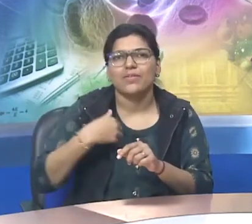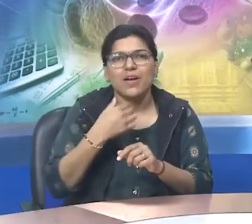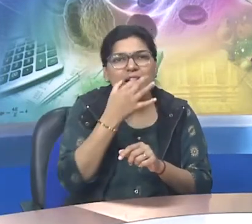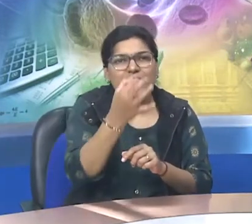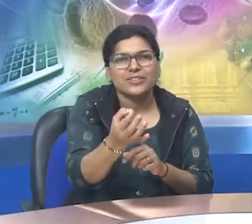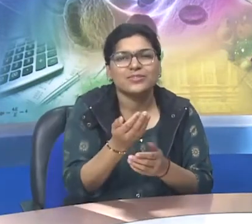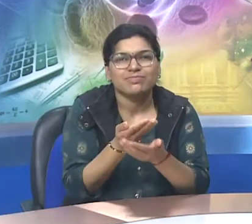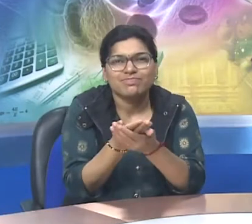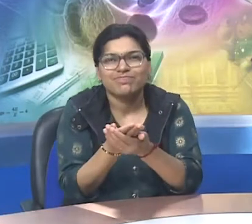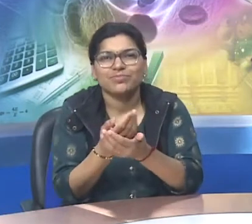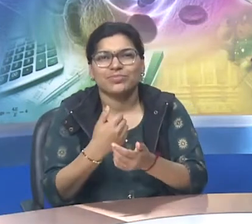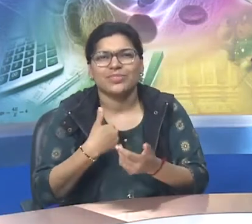And